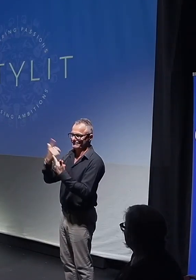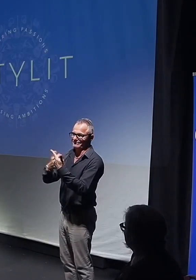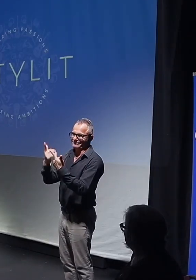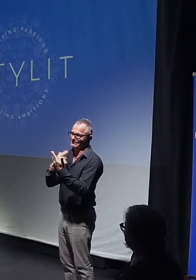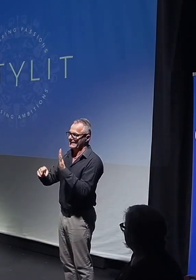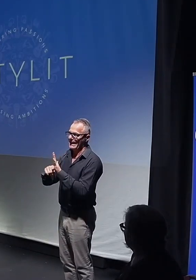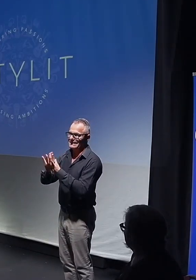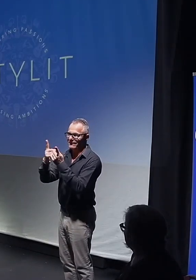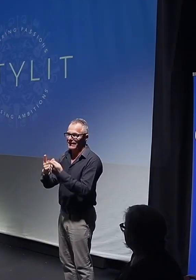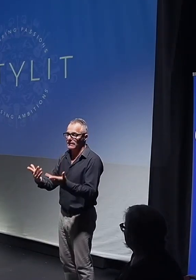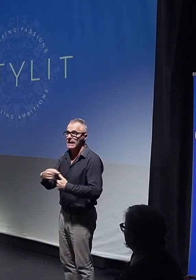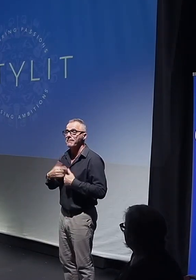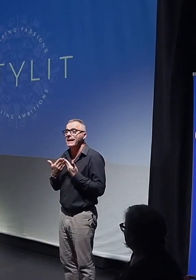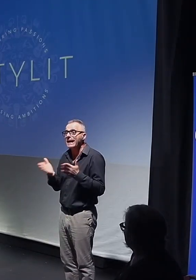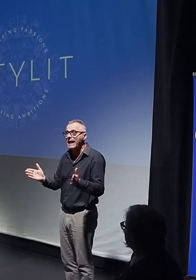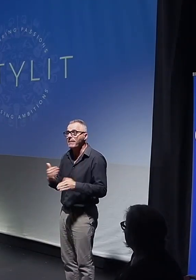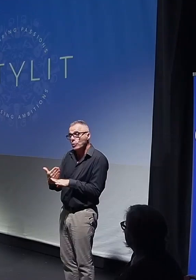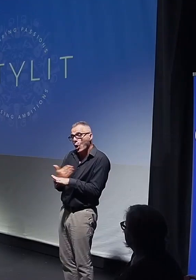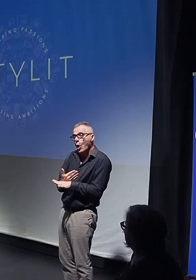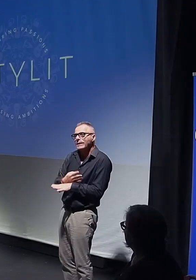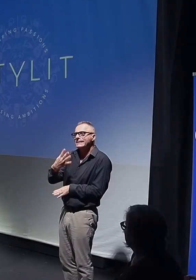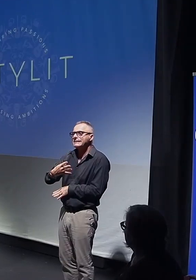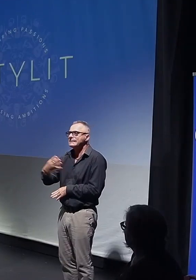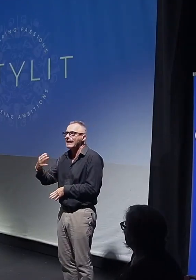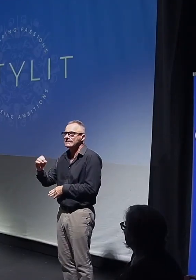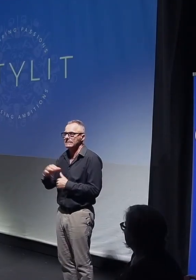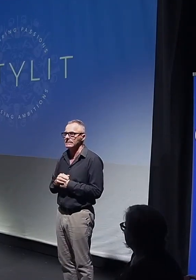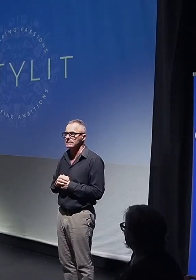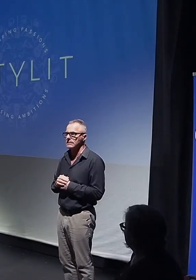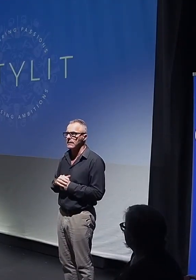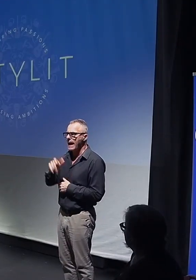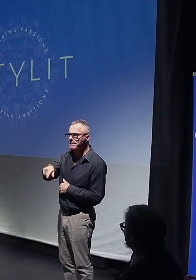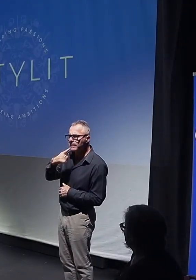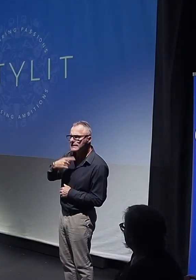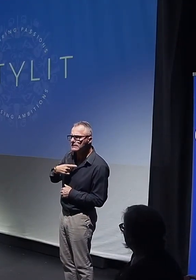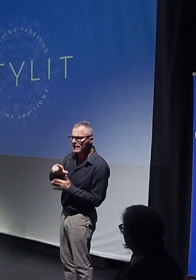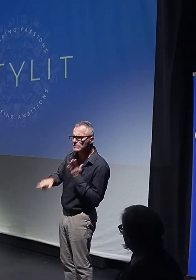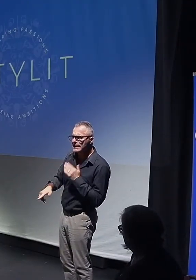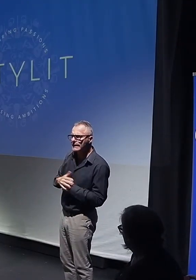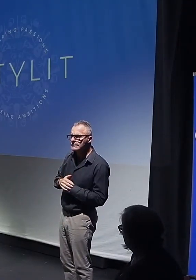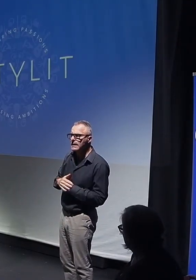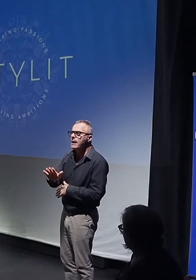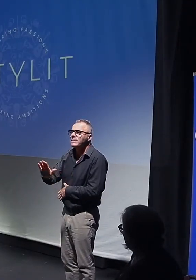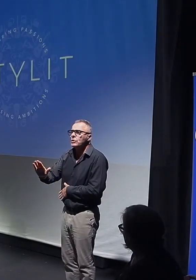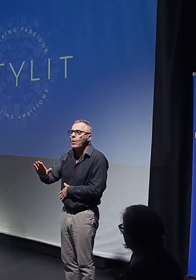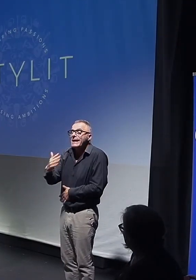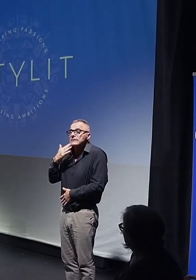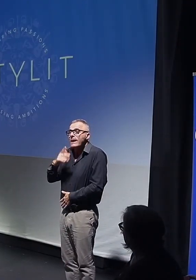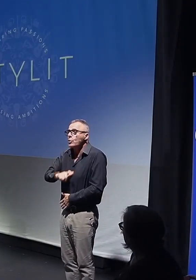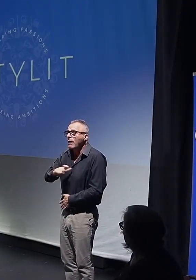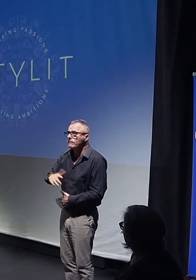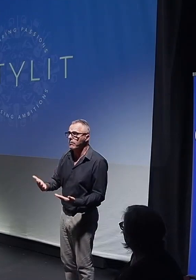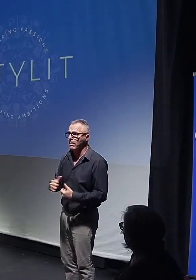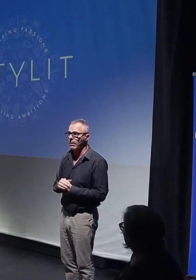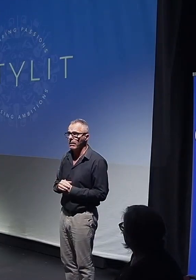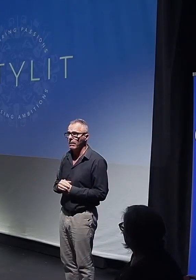said. And I eventually came out in the early 90s, which was kind of, people say, well, that was quite late. But it's not. It's when you're comfortable with it and